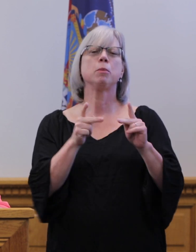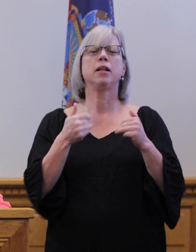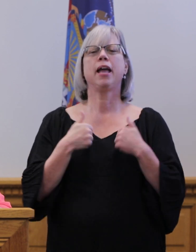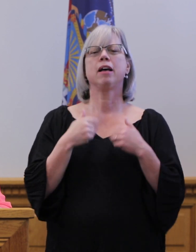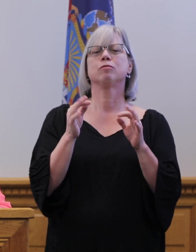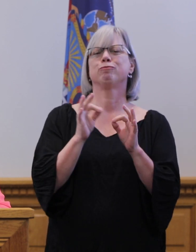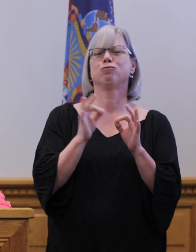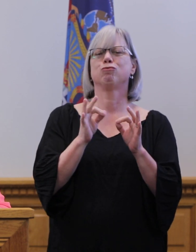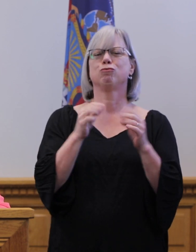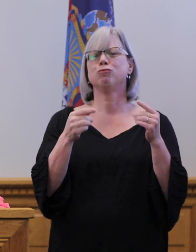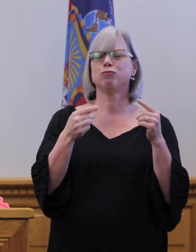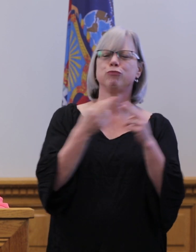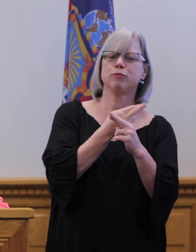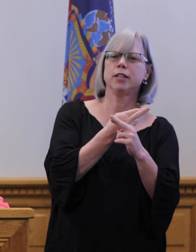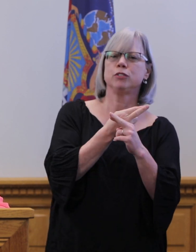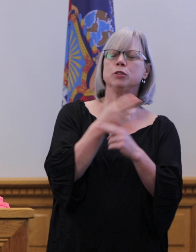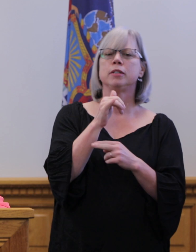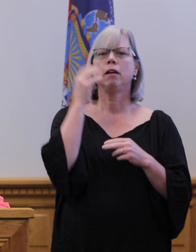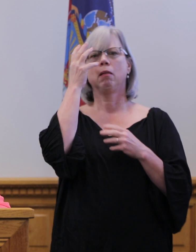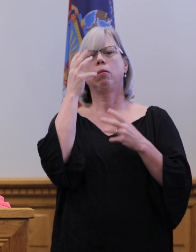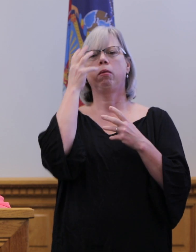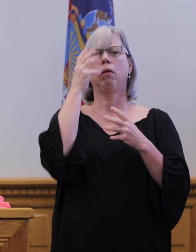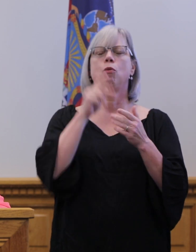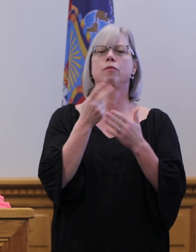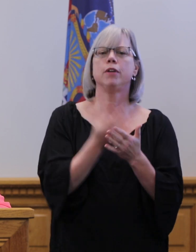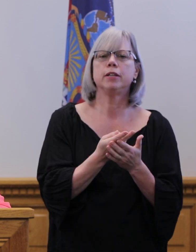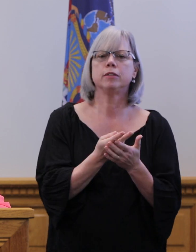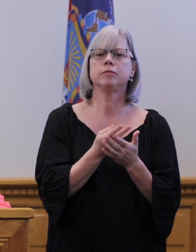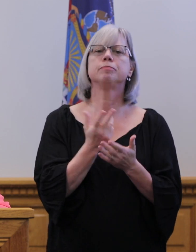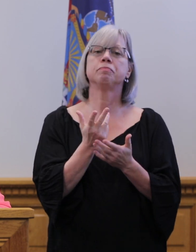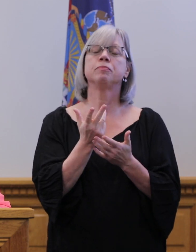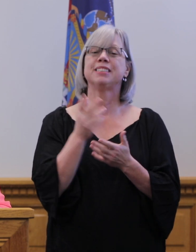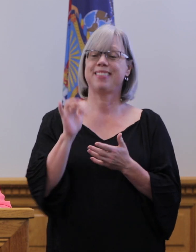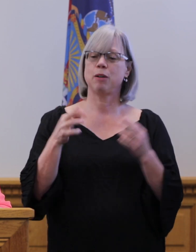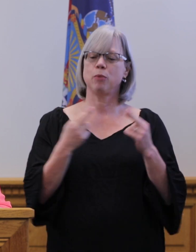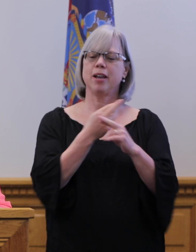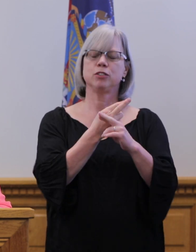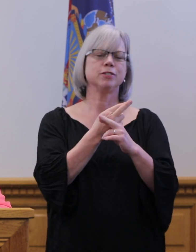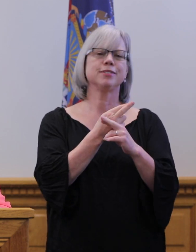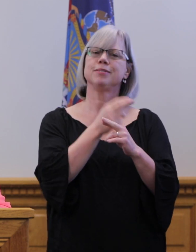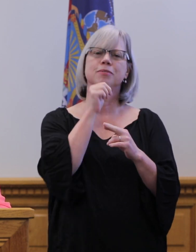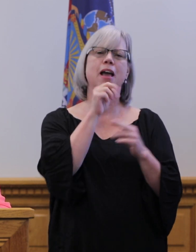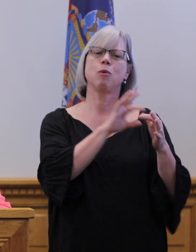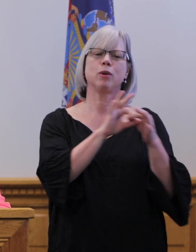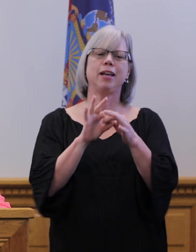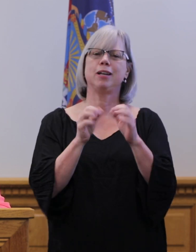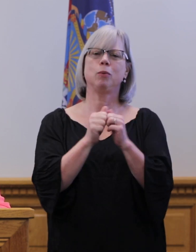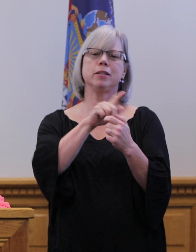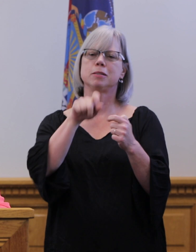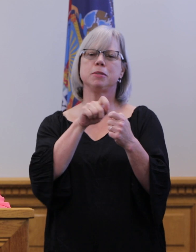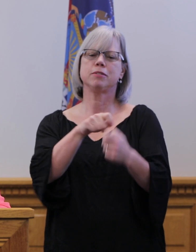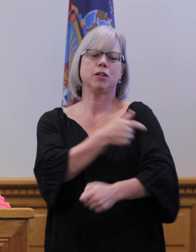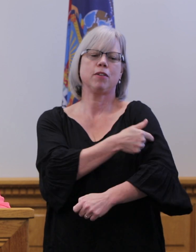minor adverse reactions, such as lightheadedness or fainting. These reactions are not related to a particular vaccine